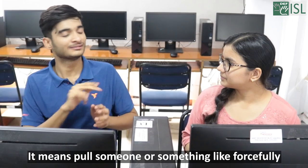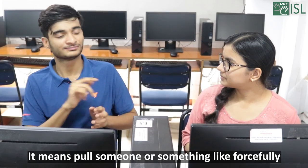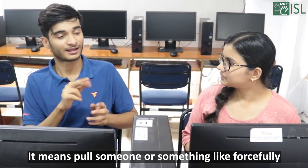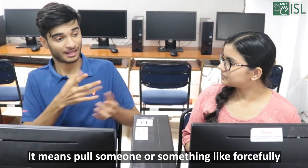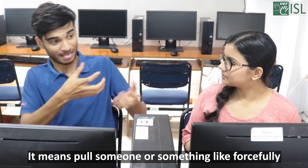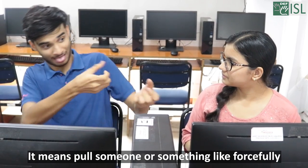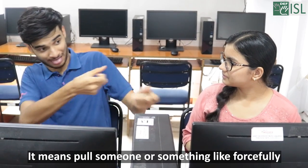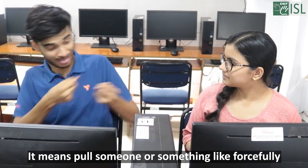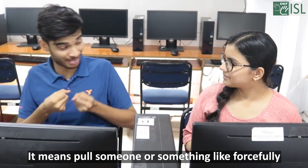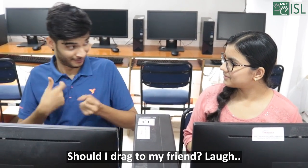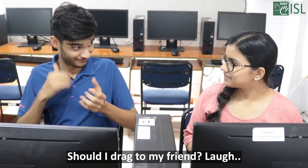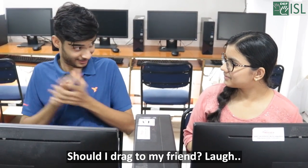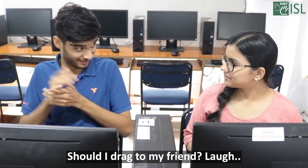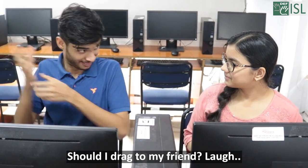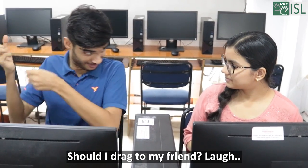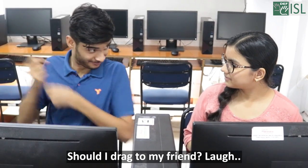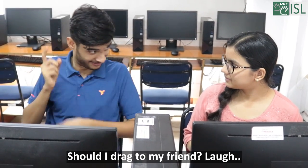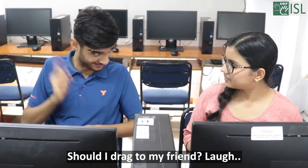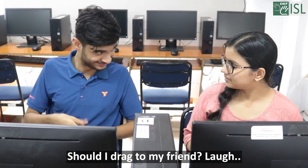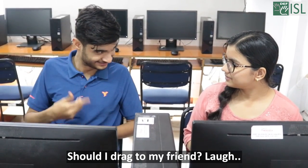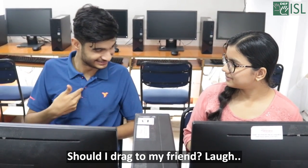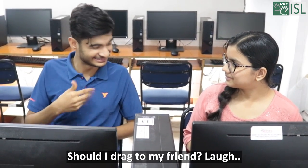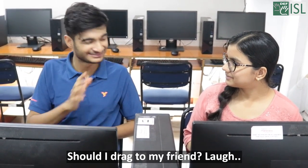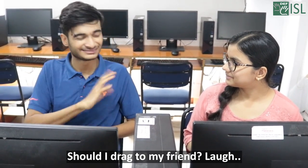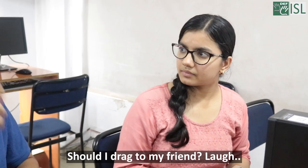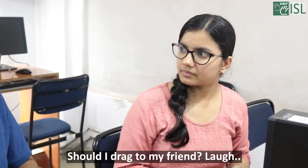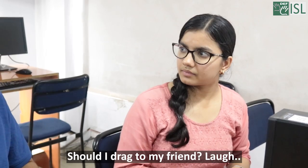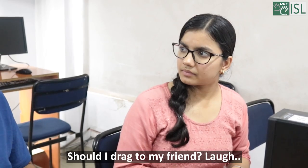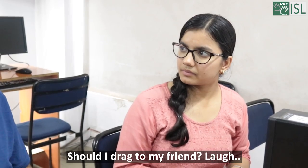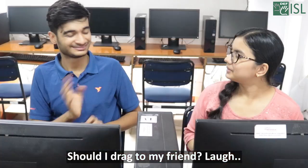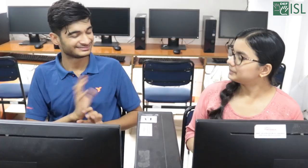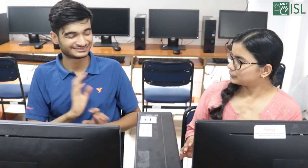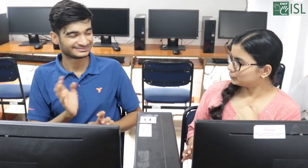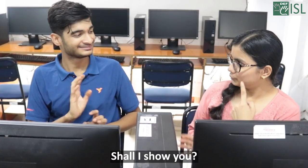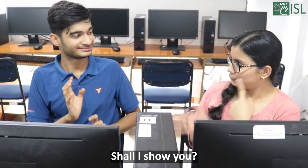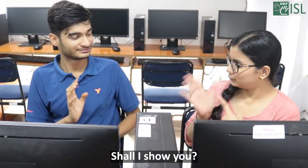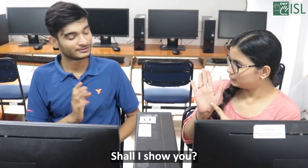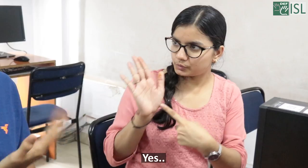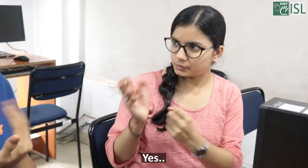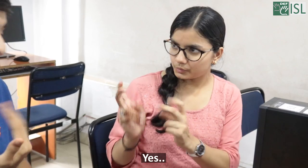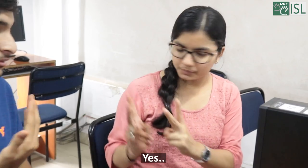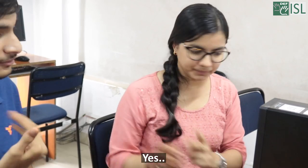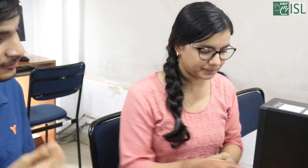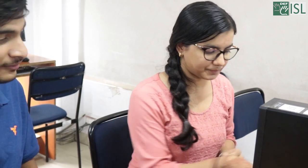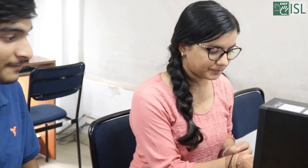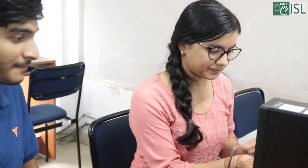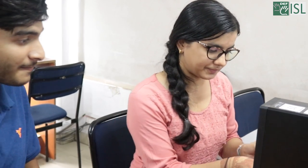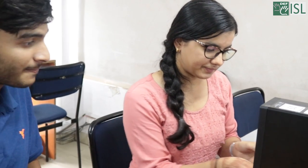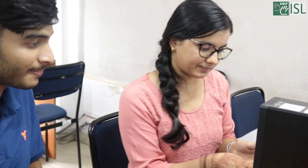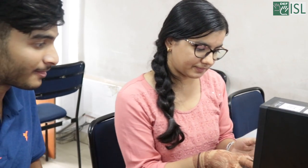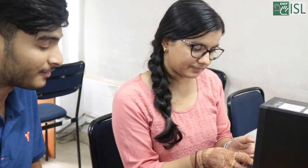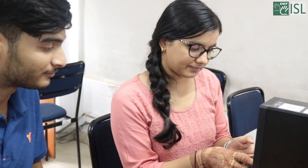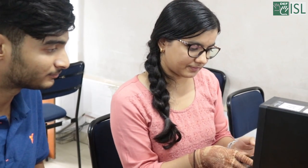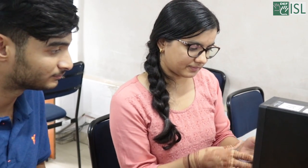means to pull someone or something forcefully. Should I drag my friend? Shall I show you? Yes.